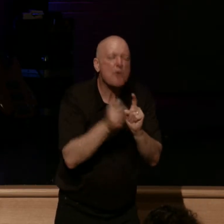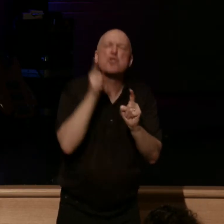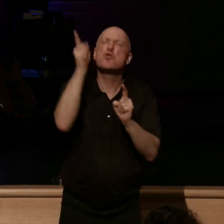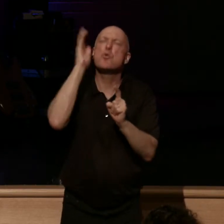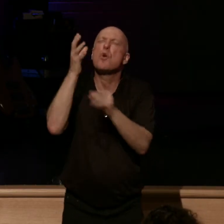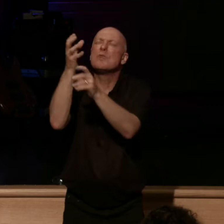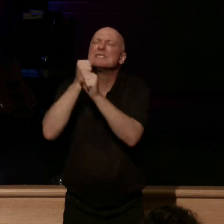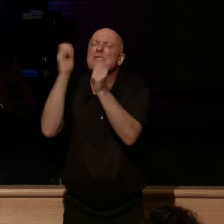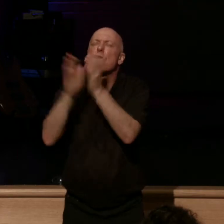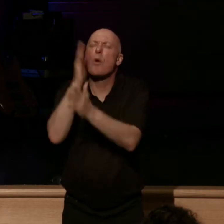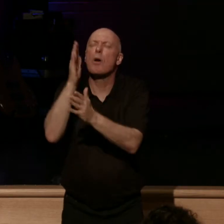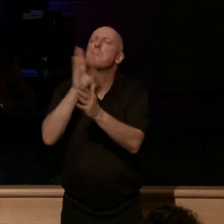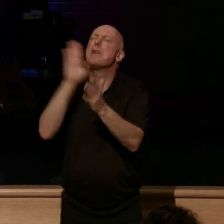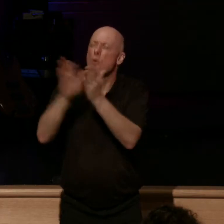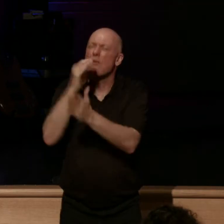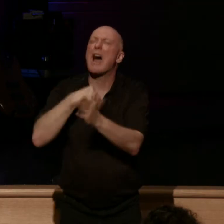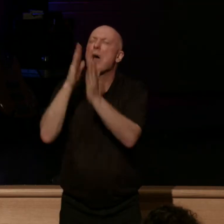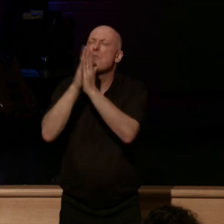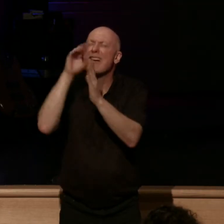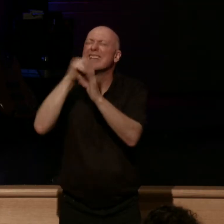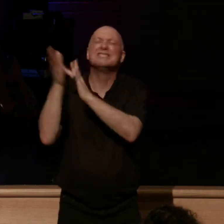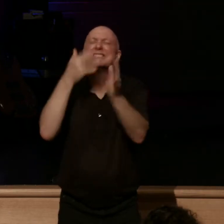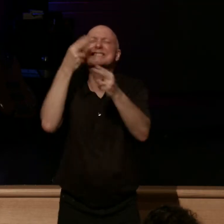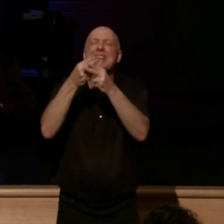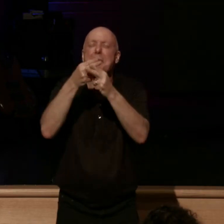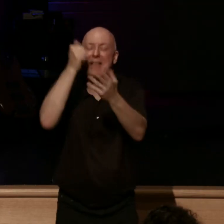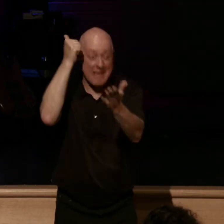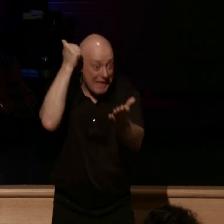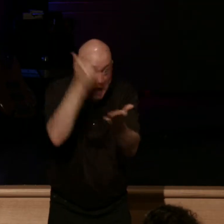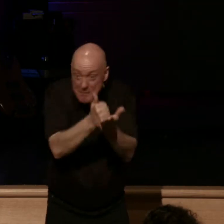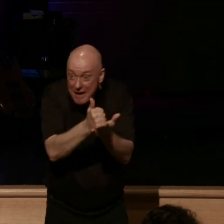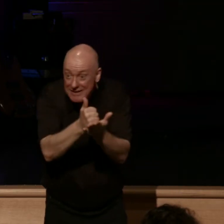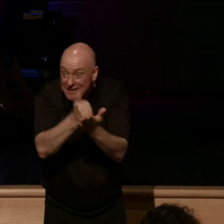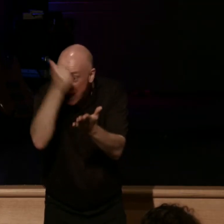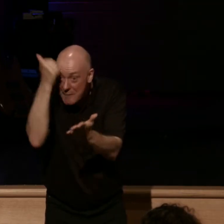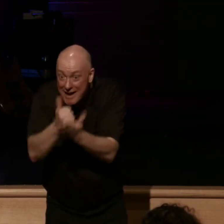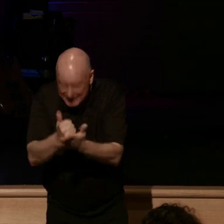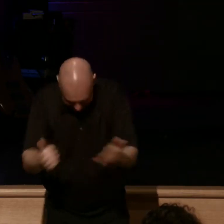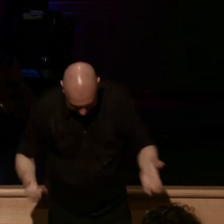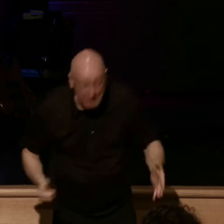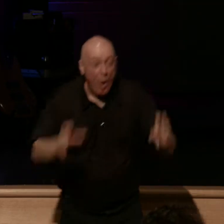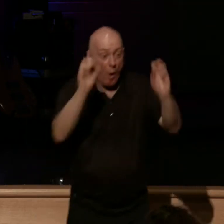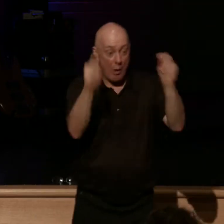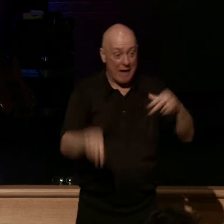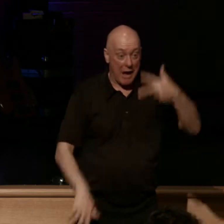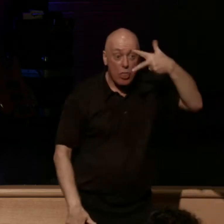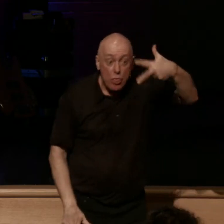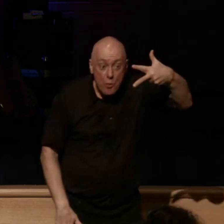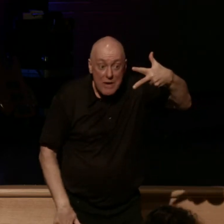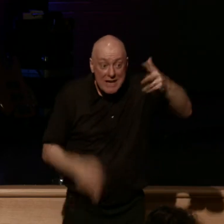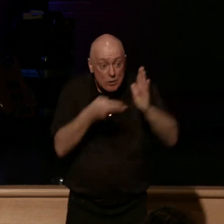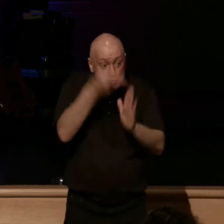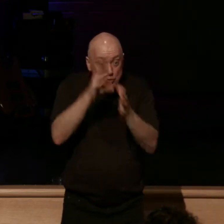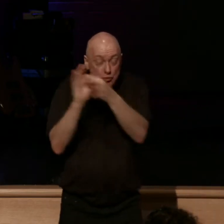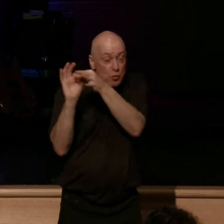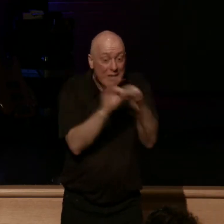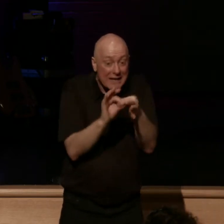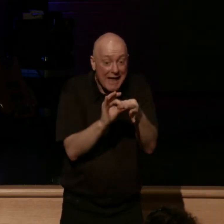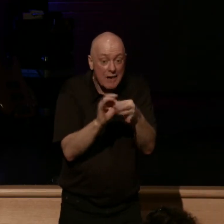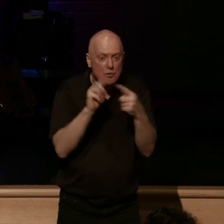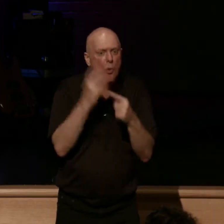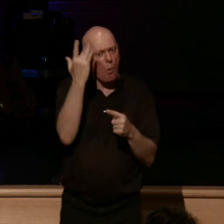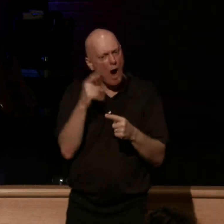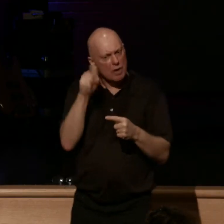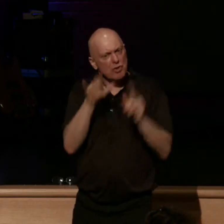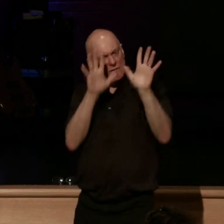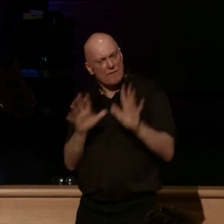be glorified today through your word, I pray, in Jesus' name. Amen? Amen. Okay, so three truths that relate to the fearing of the